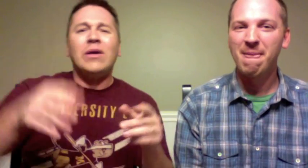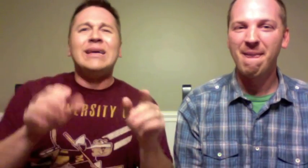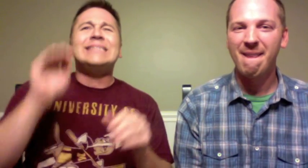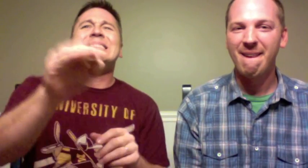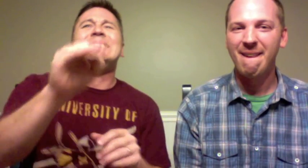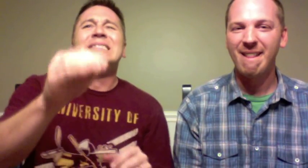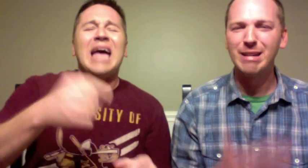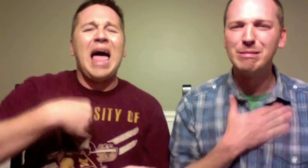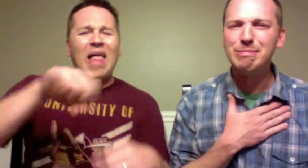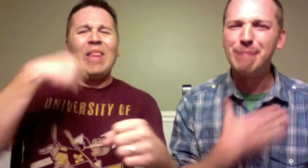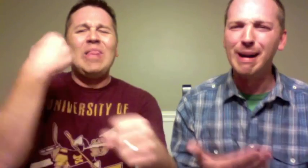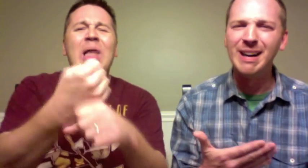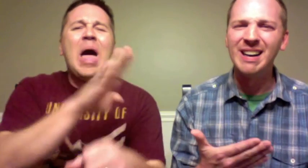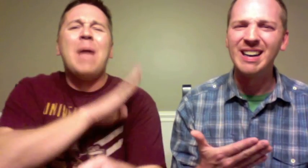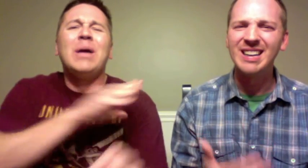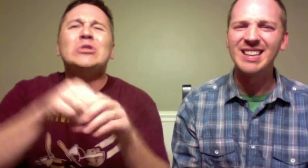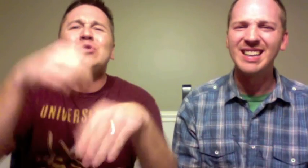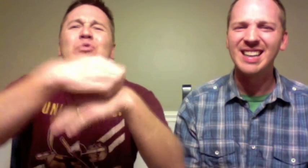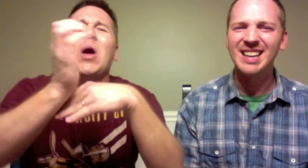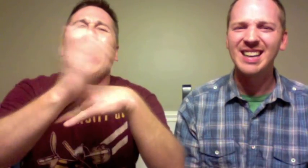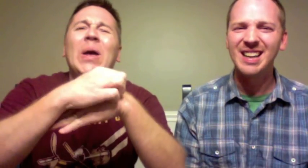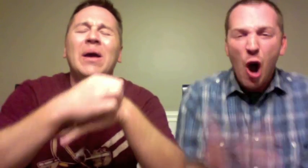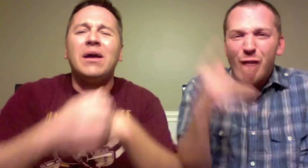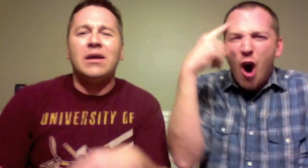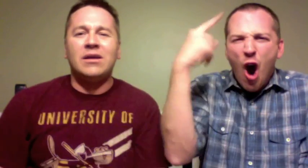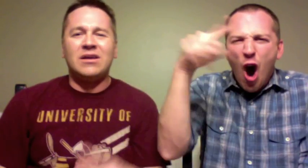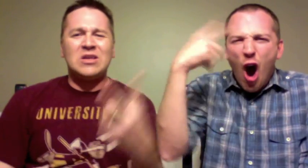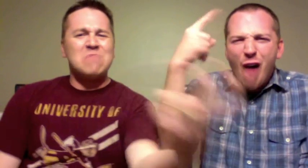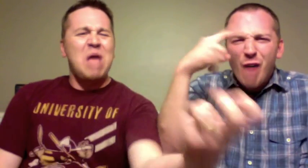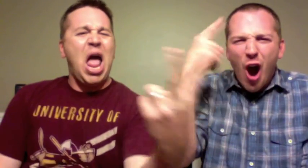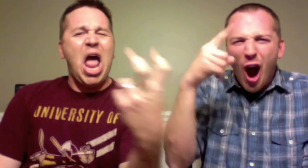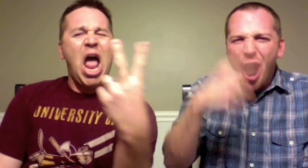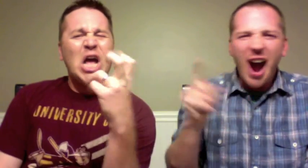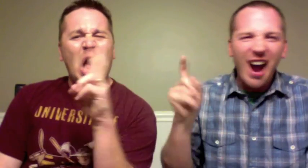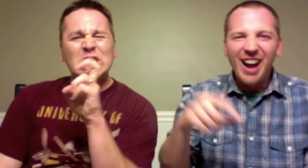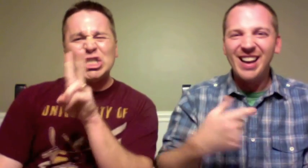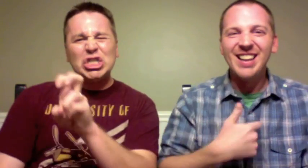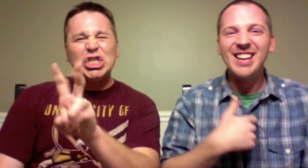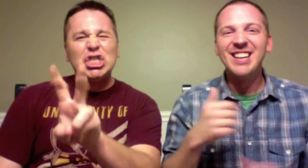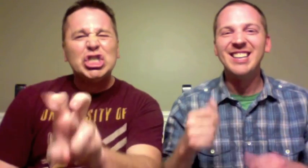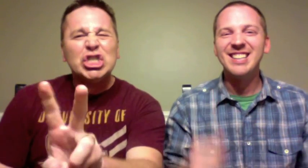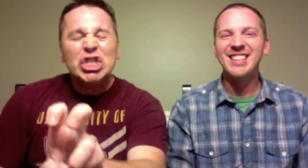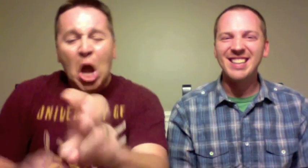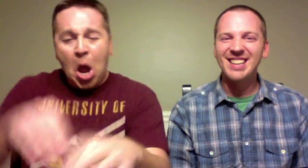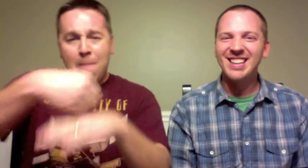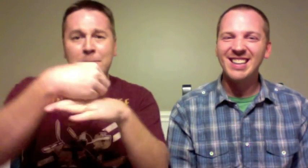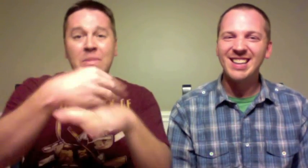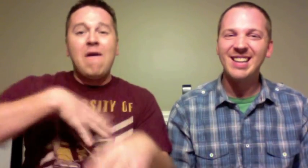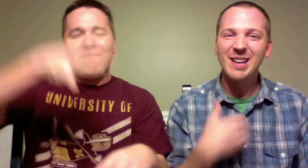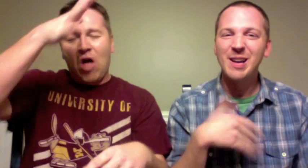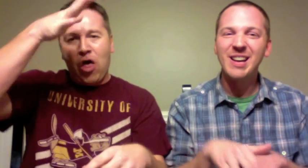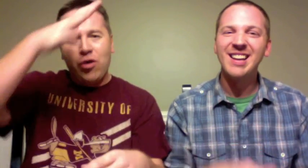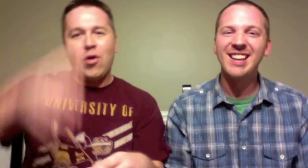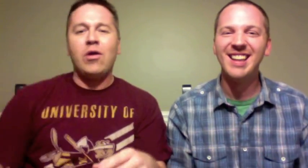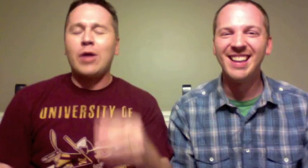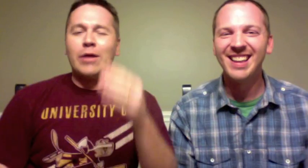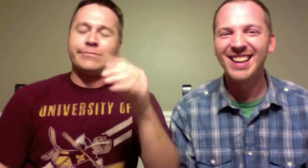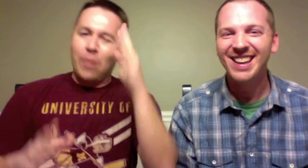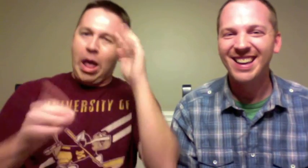Mom and Dad. And you fessed up. I locked Ben in the trunk. What'd you do that I come for? running to the car. My dad, being the mechanic he is, he